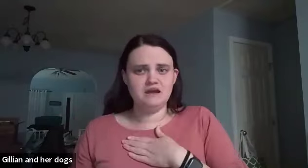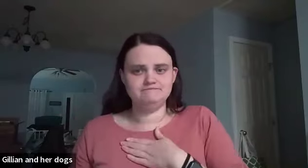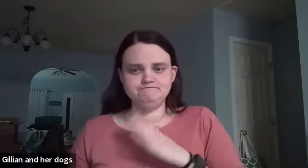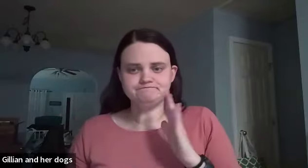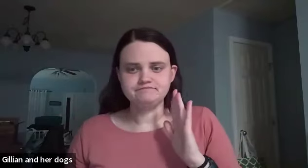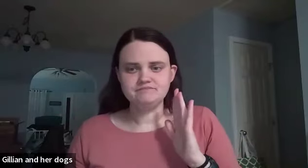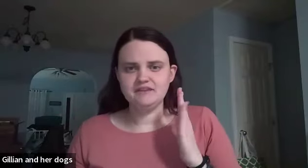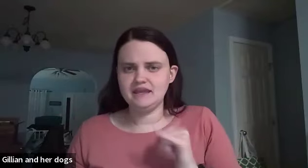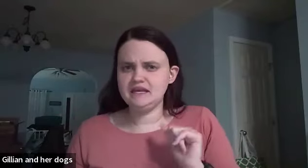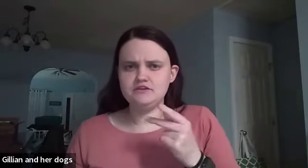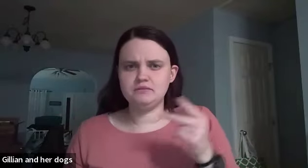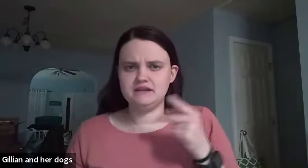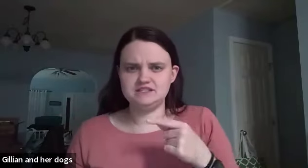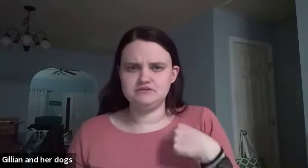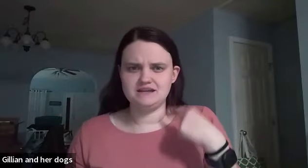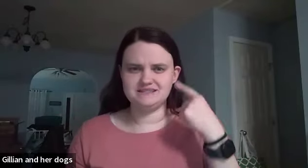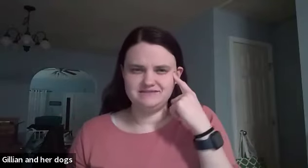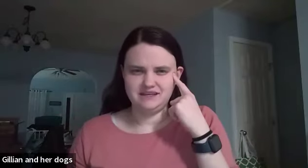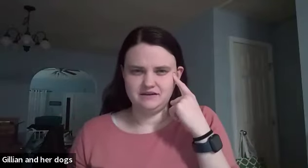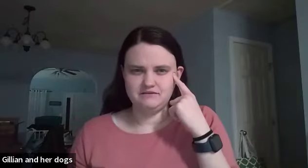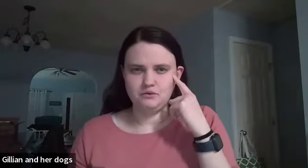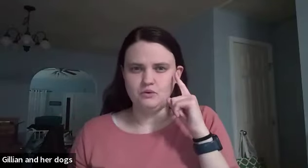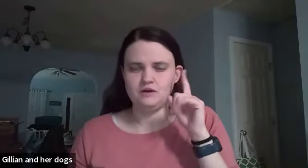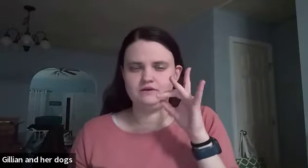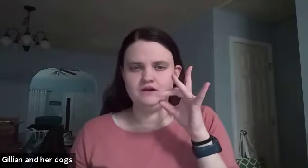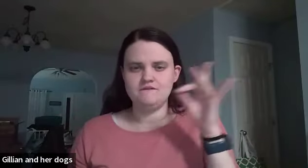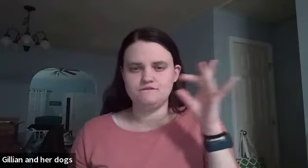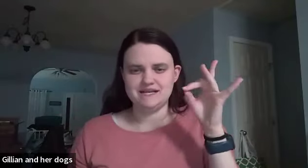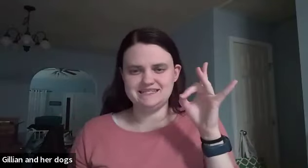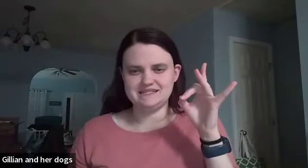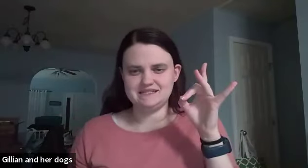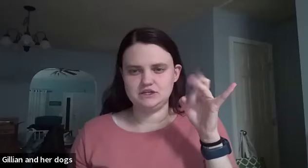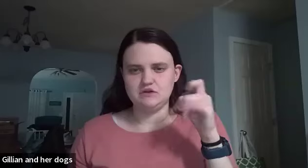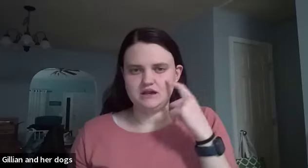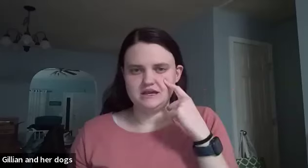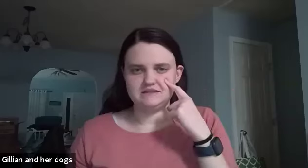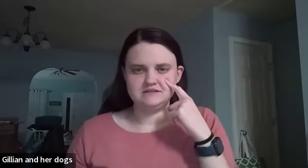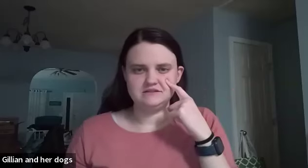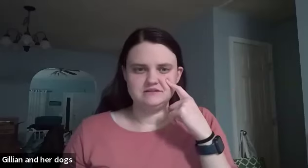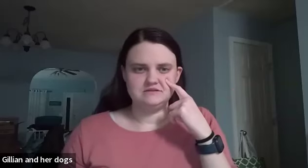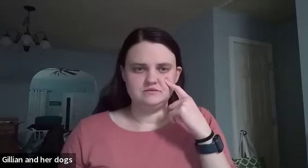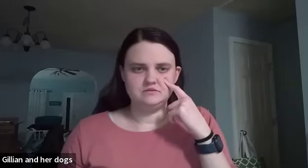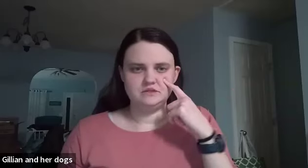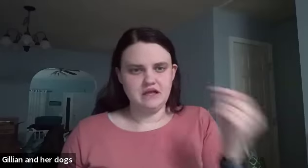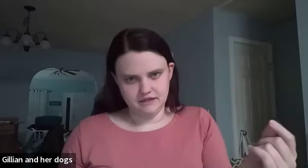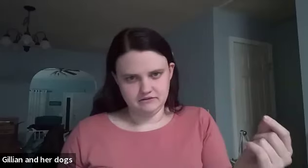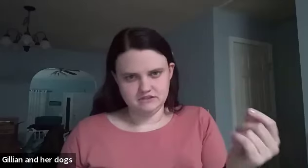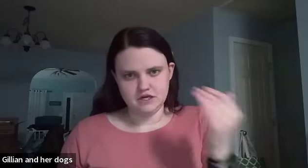Okay. Any other places you guys can think of or phrases that you guys would like to